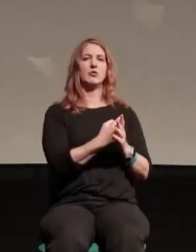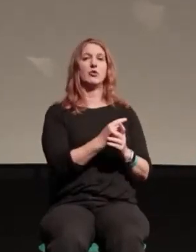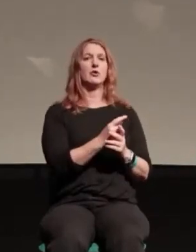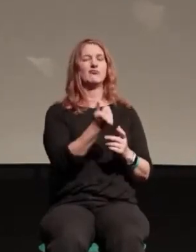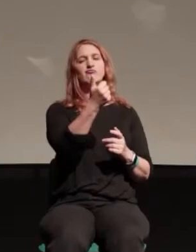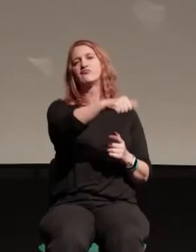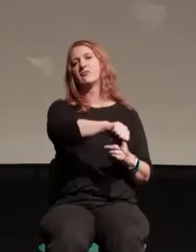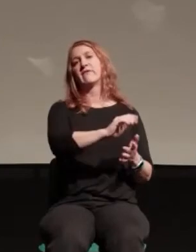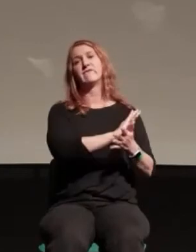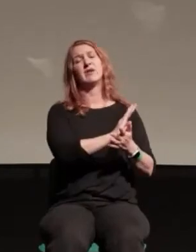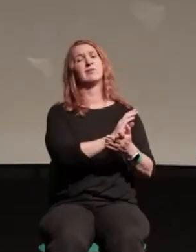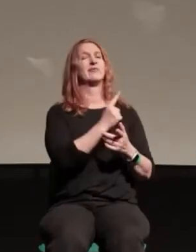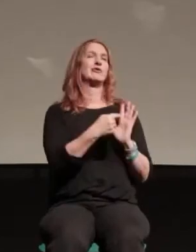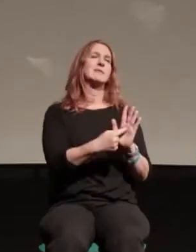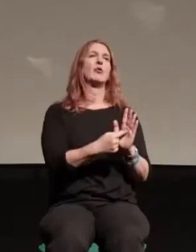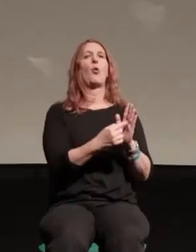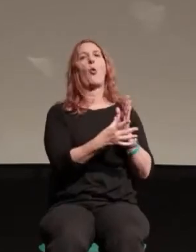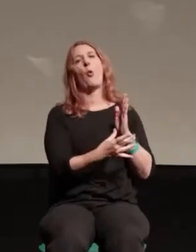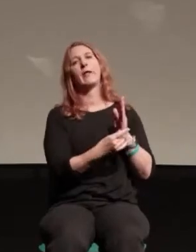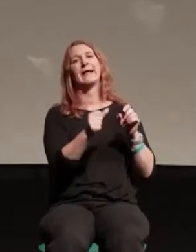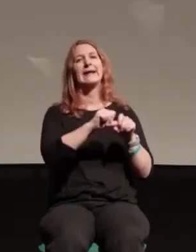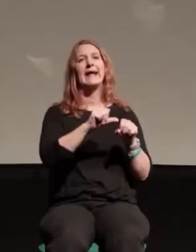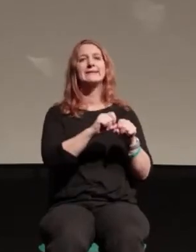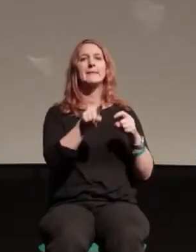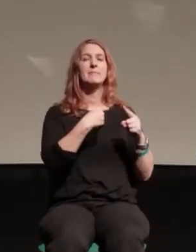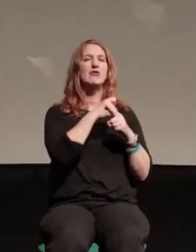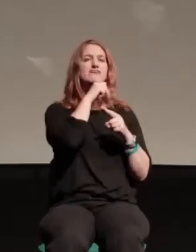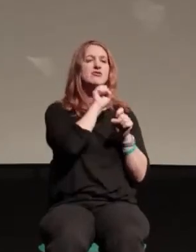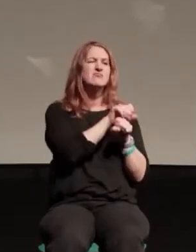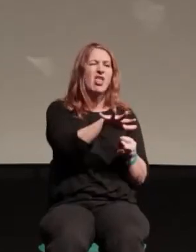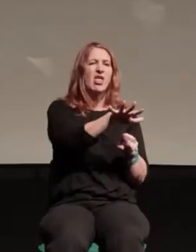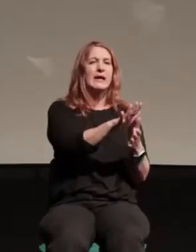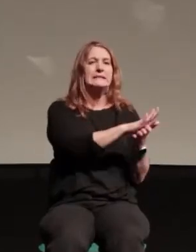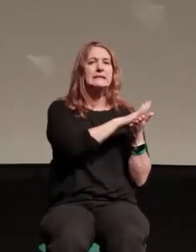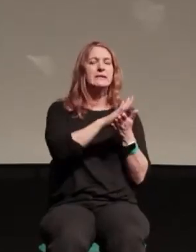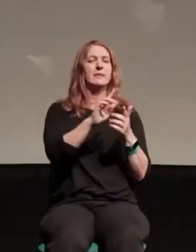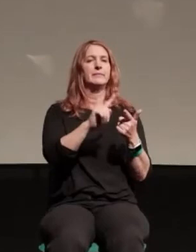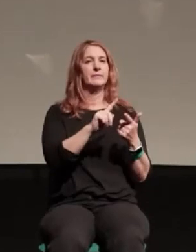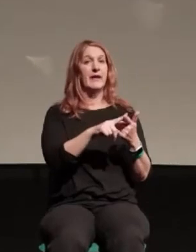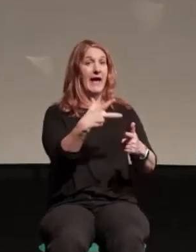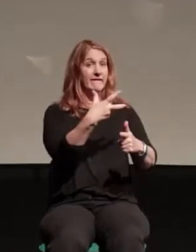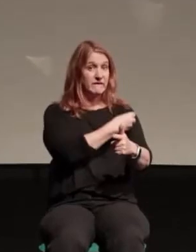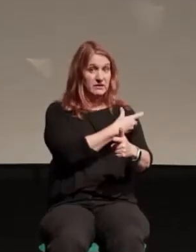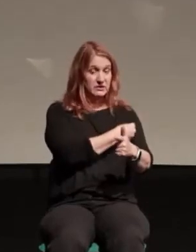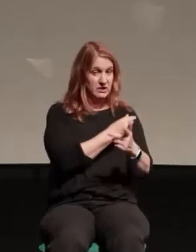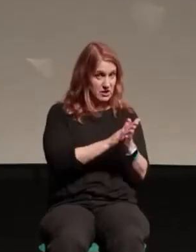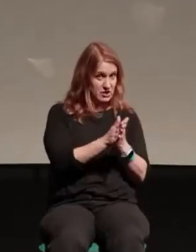was funded by an oil and gas company about oil spill cleanup, one about the invention of a vaccine funded by a